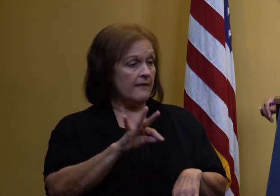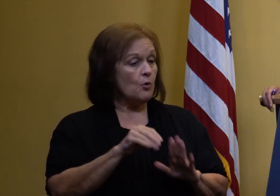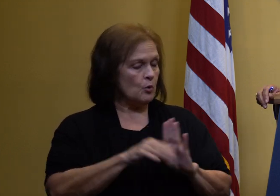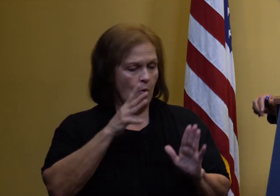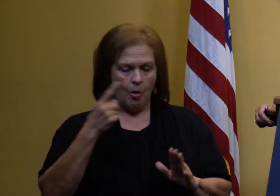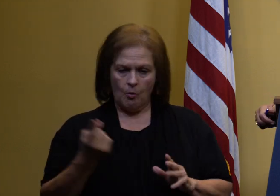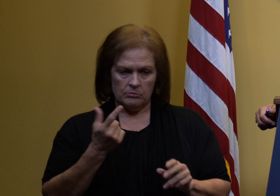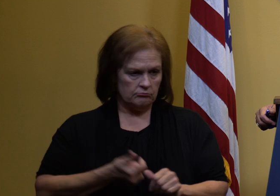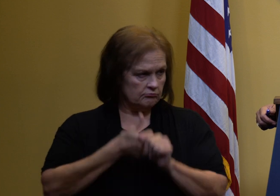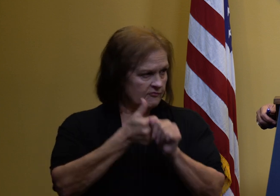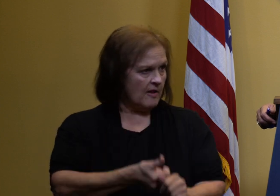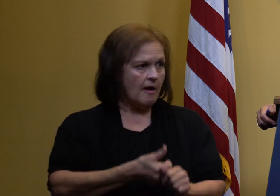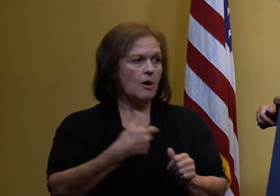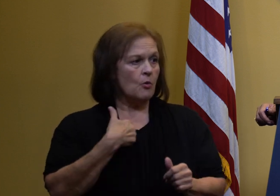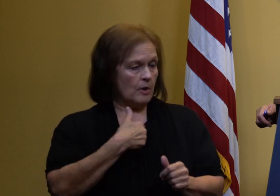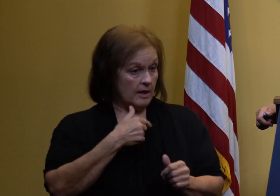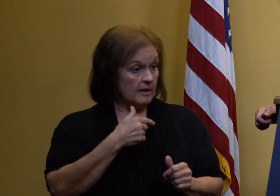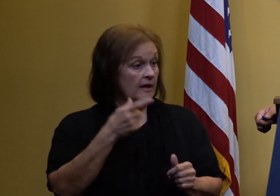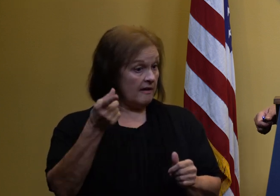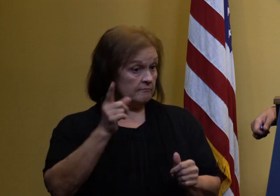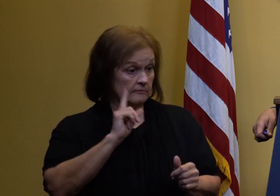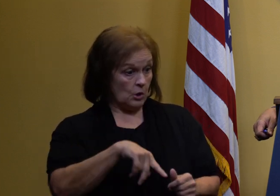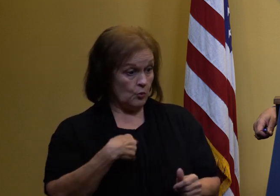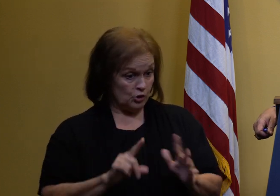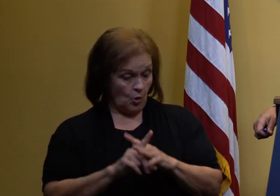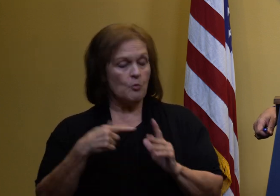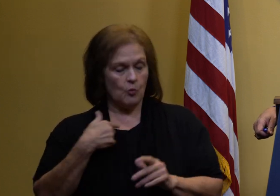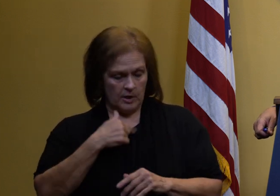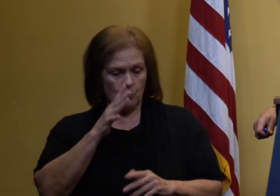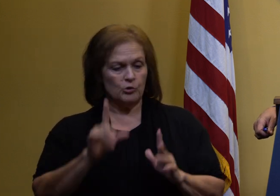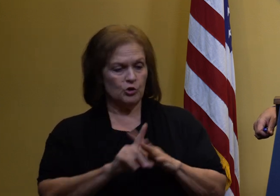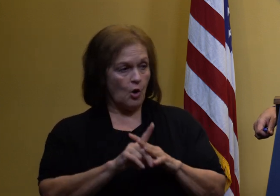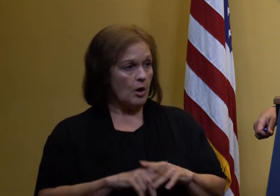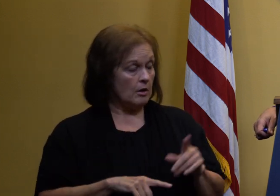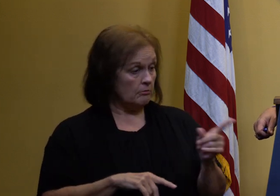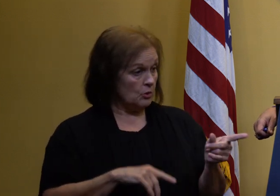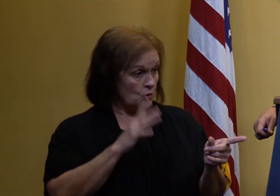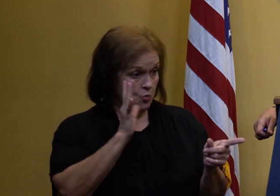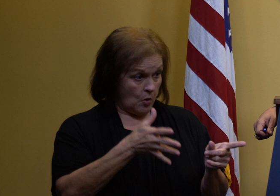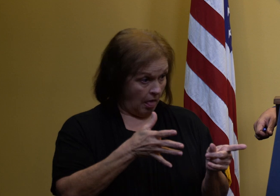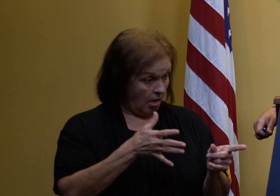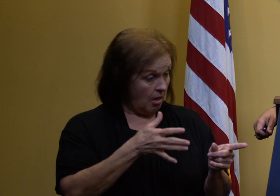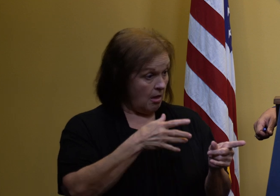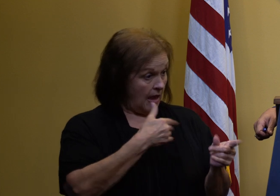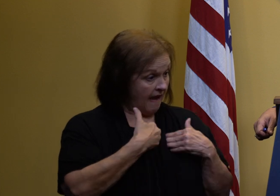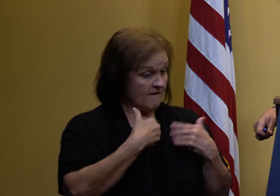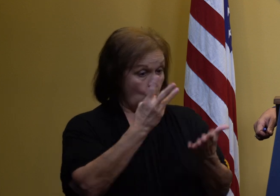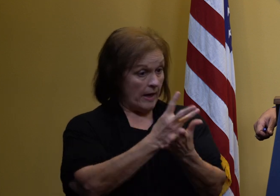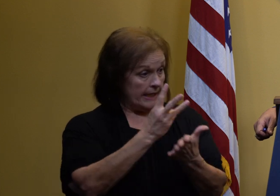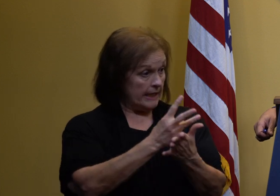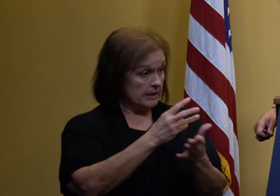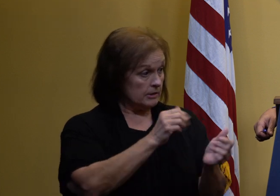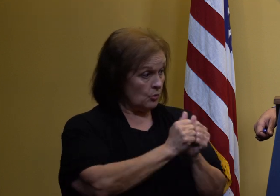comply based on, if we need to show up, we'll show up. Well, I mean, will you call witnesses, present evidence? I'm not going into detail about all of